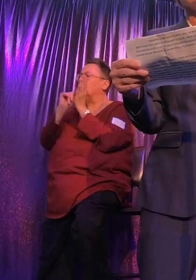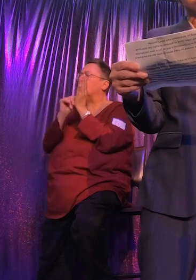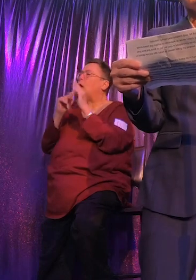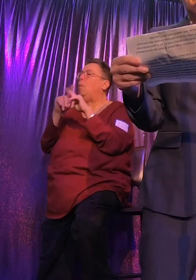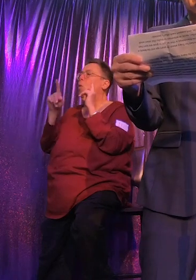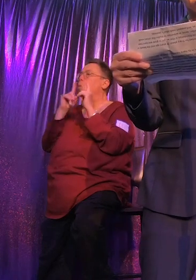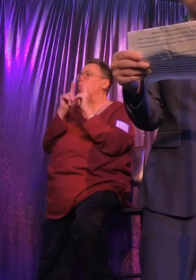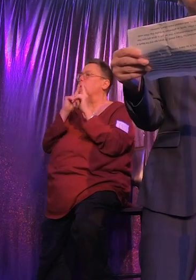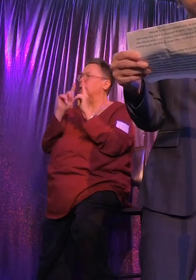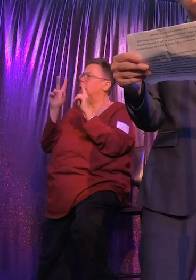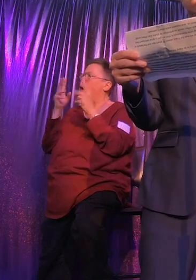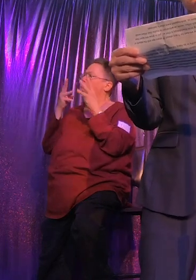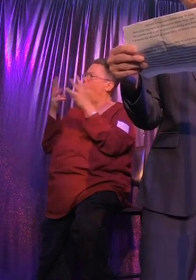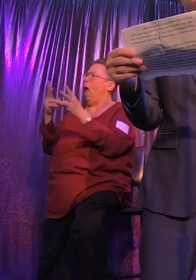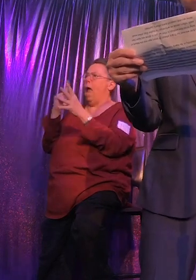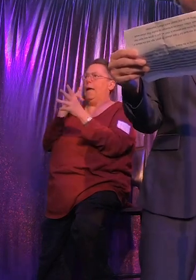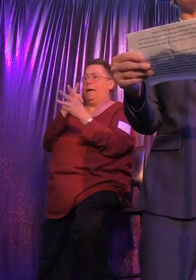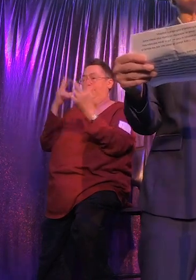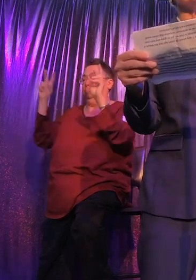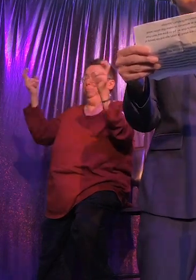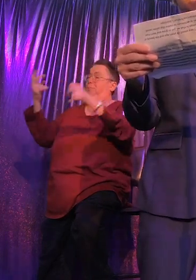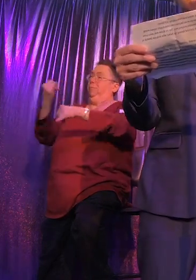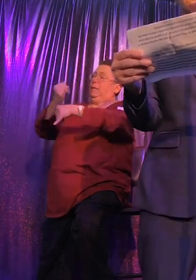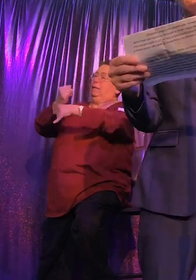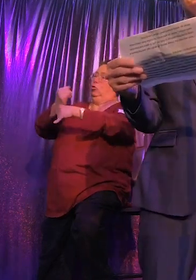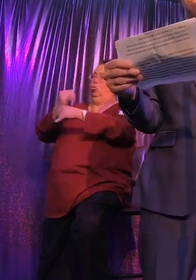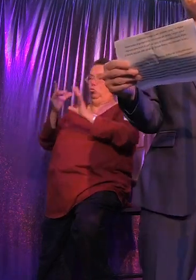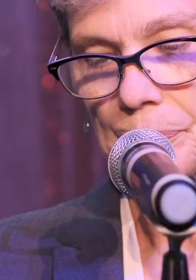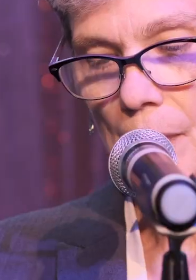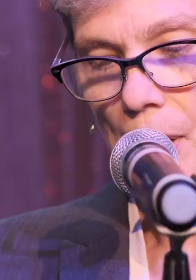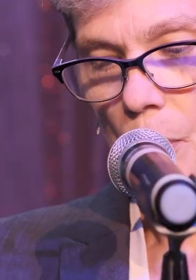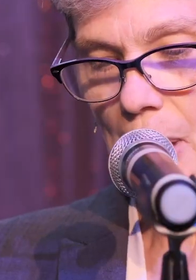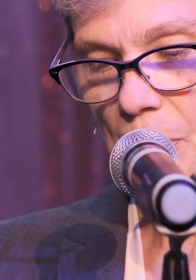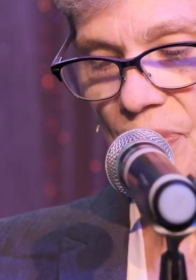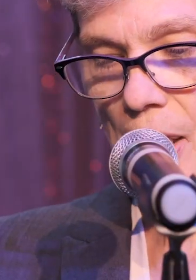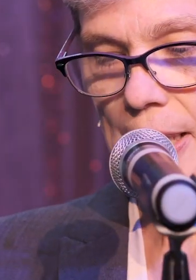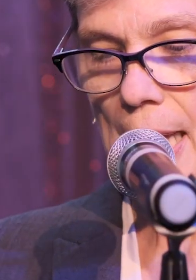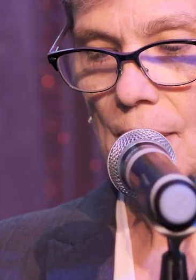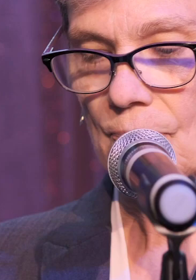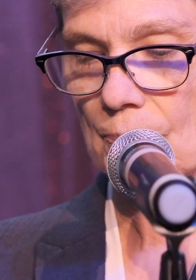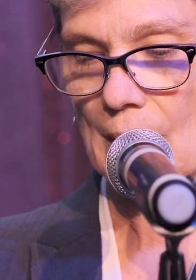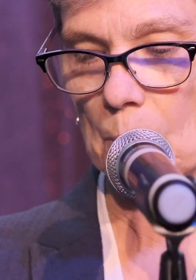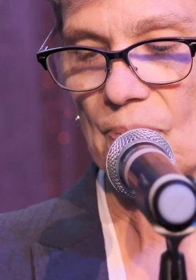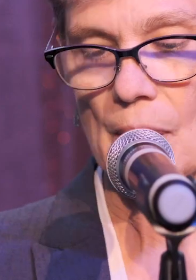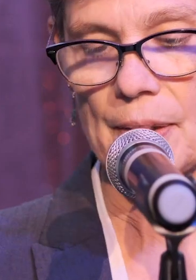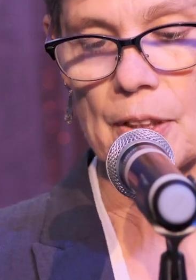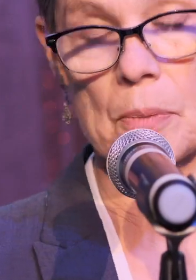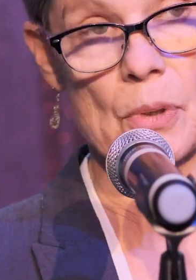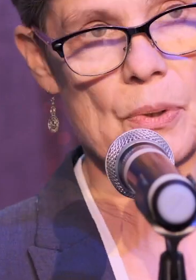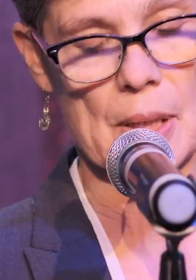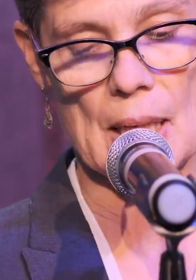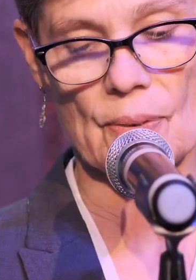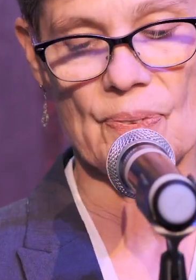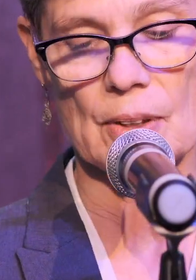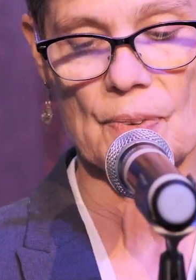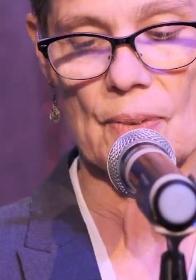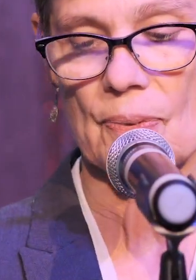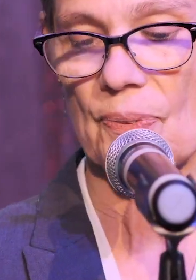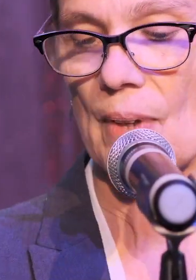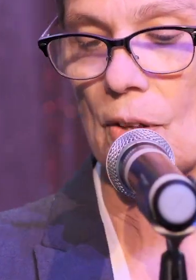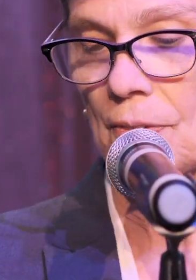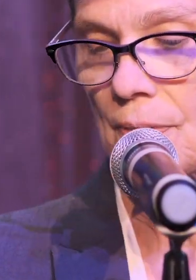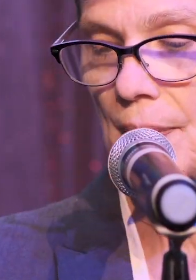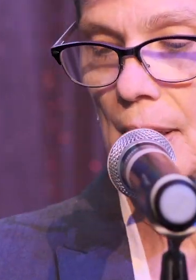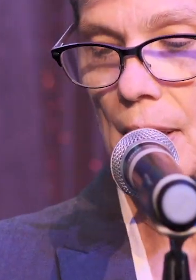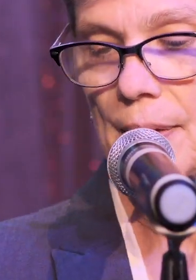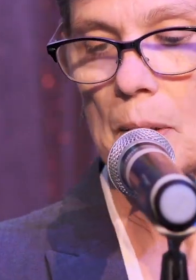a vehicle, an institution by which to build community. When I was selling ads, I was selling the community on the significance